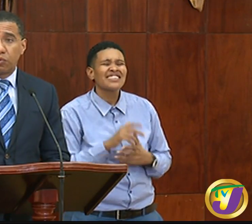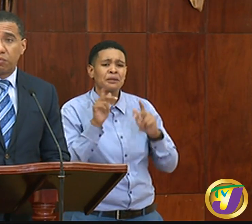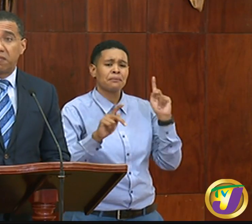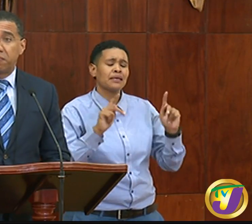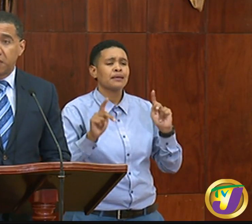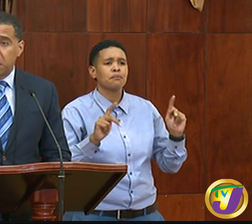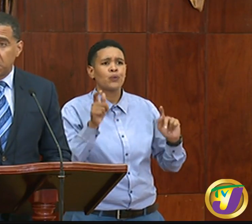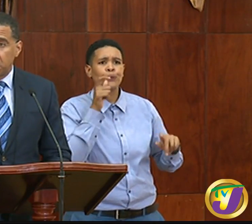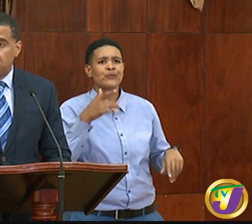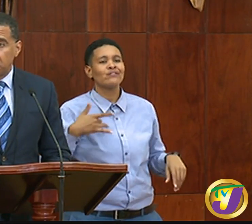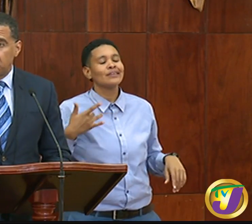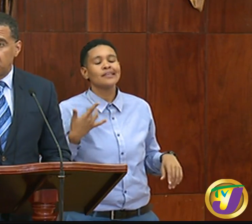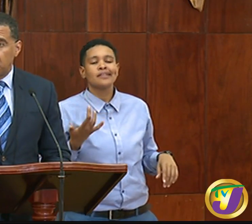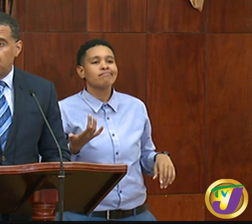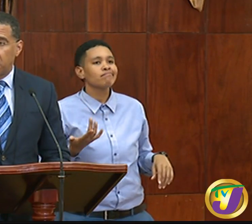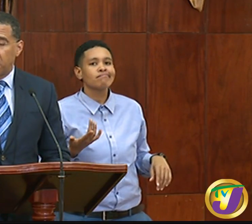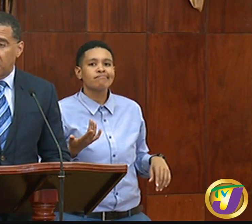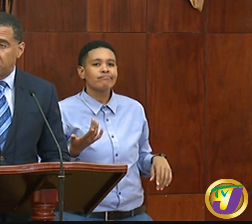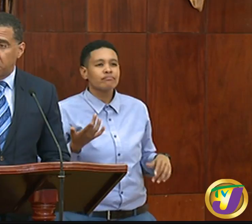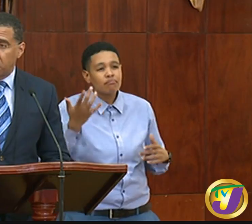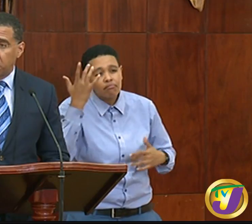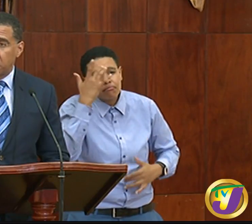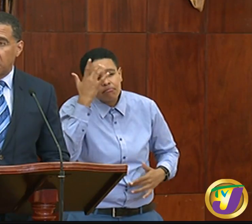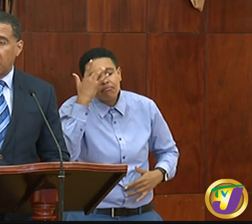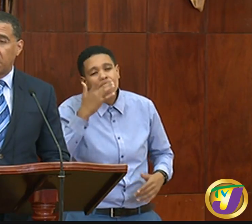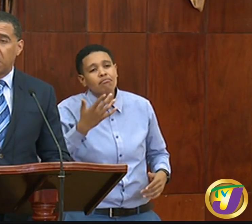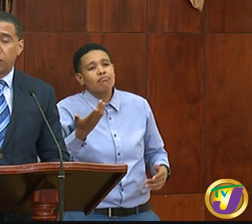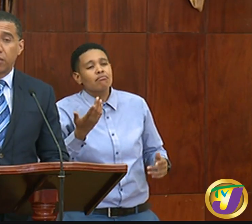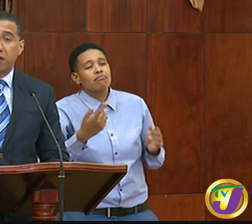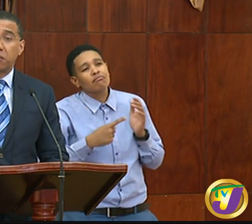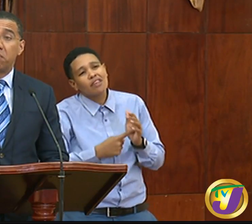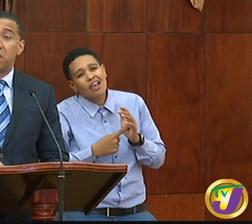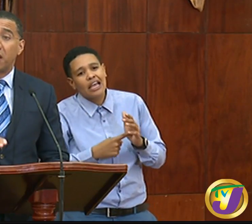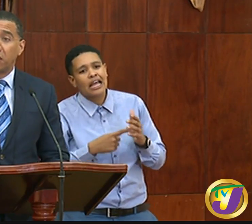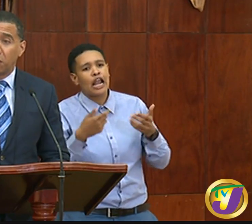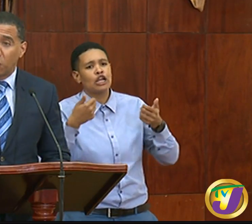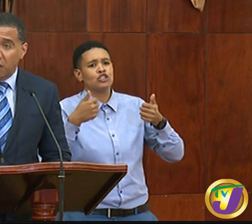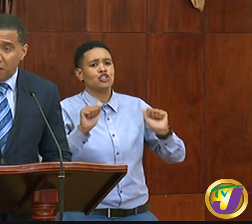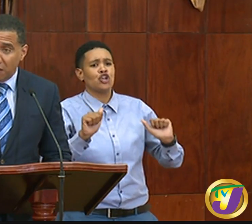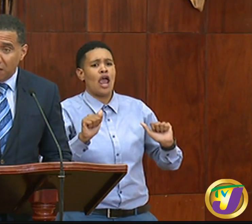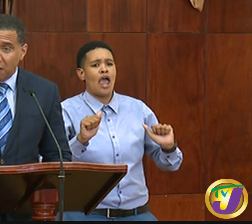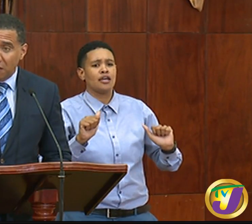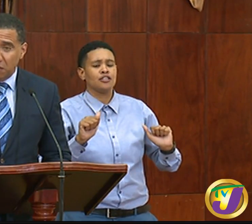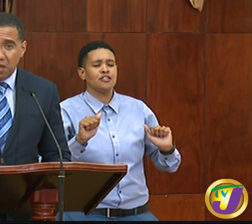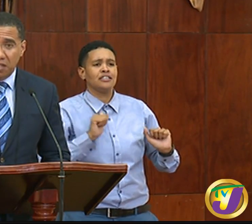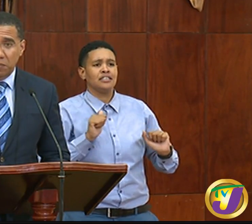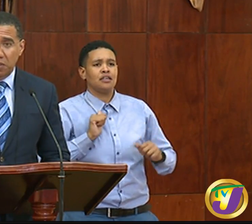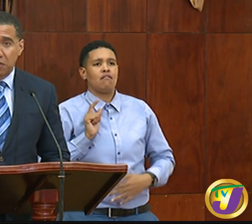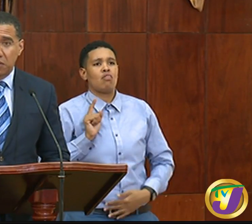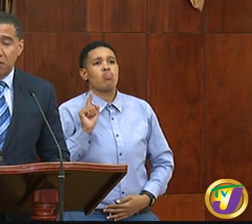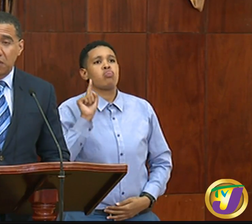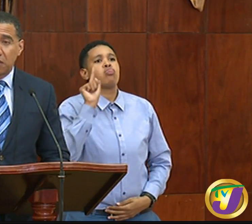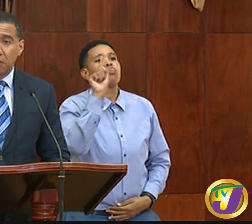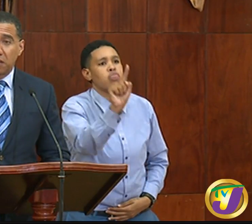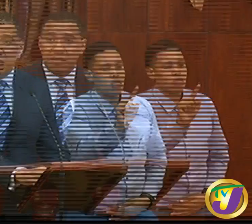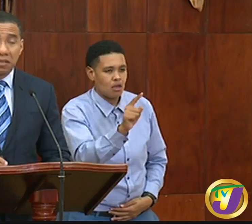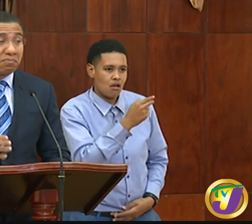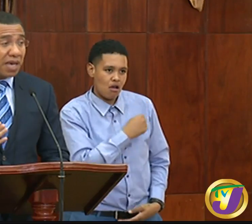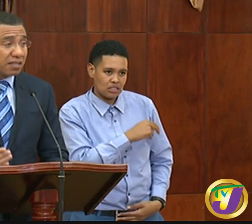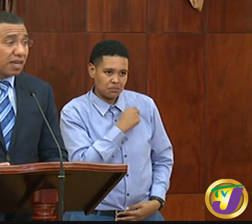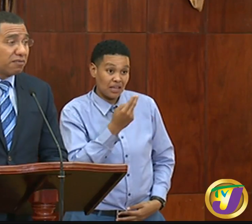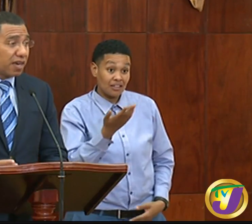who may feel ill, they may have symptoms, and they are trying to make their way to the hospitals.